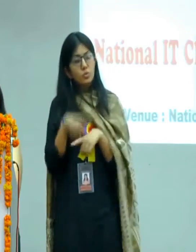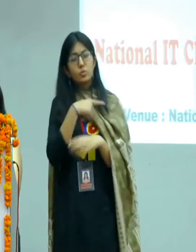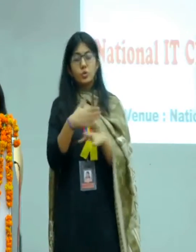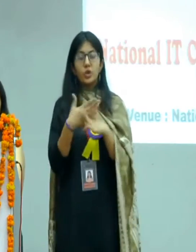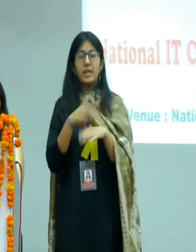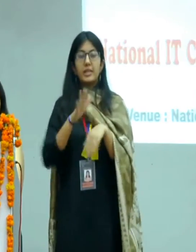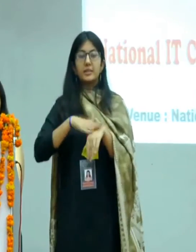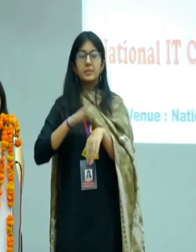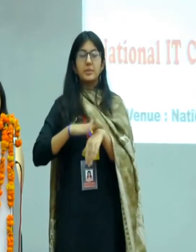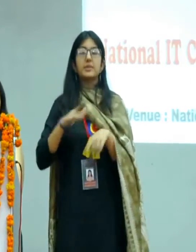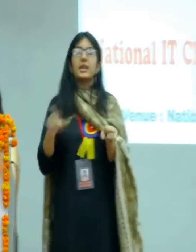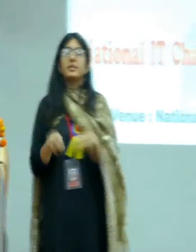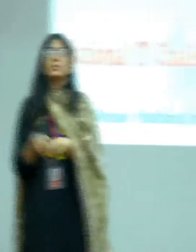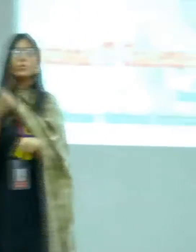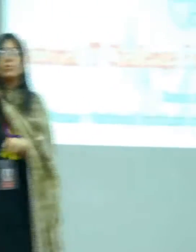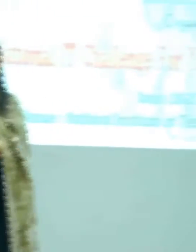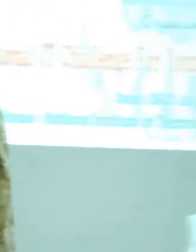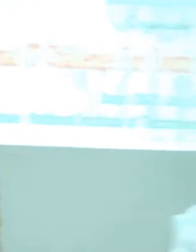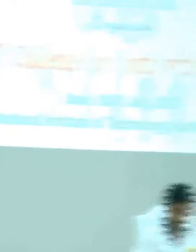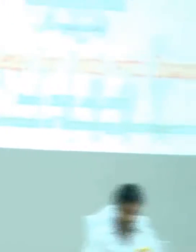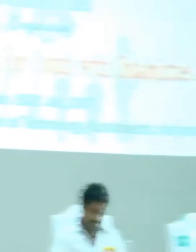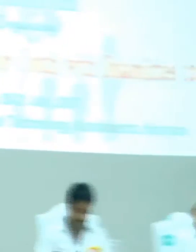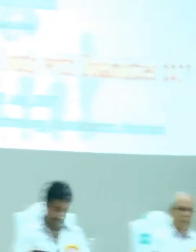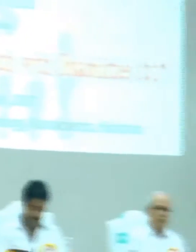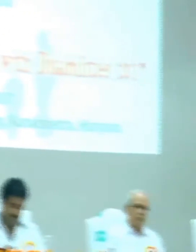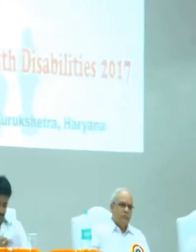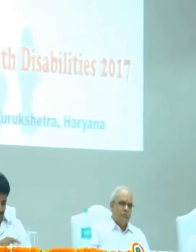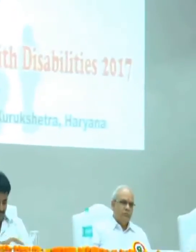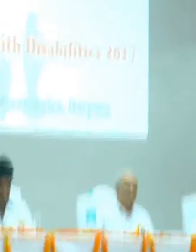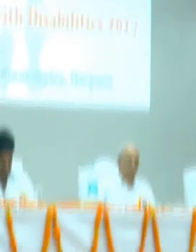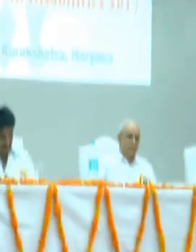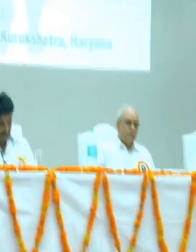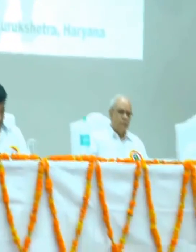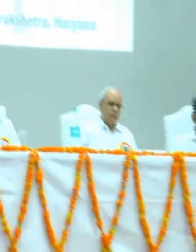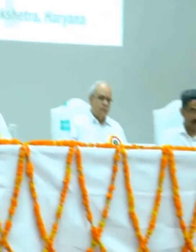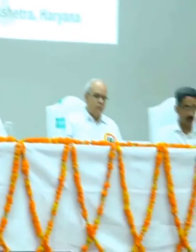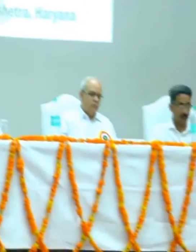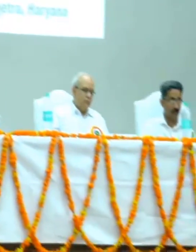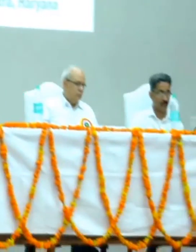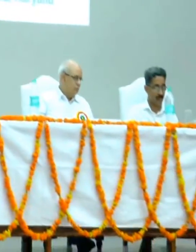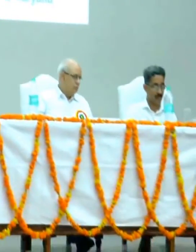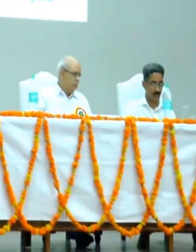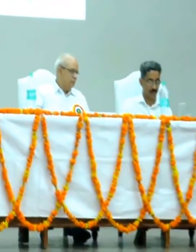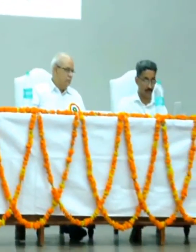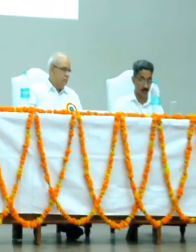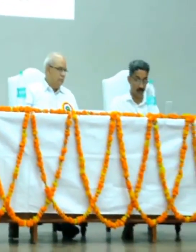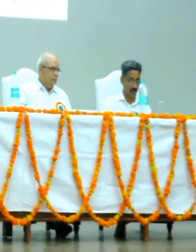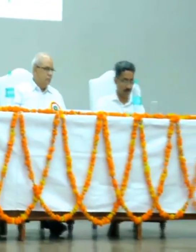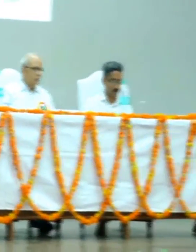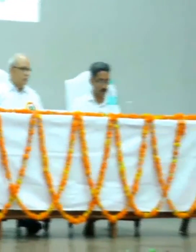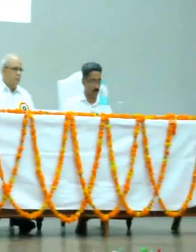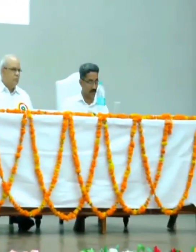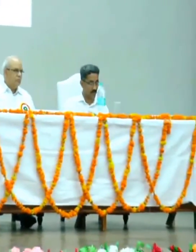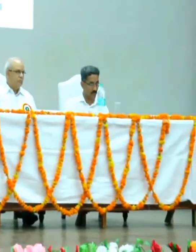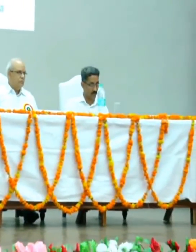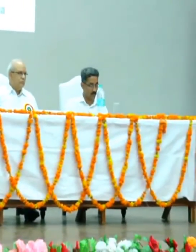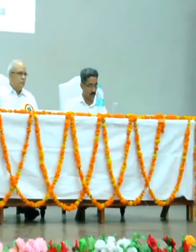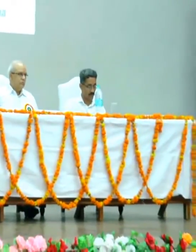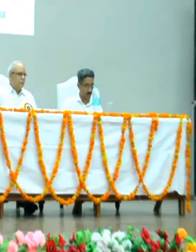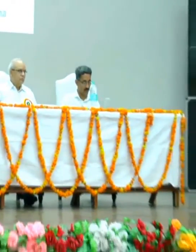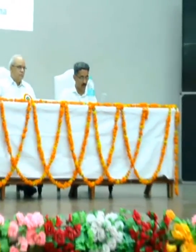as a guest editor for Botanica Journal of Science and Technology, chairman of CUTSE International